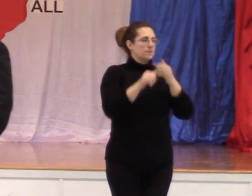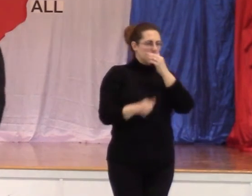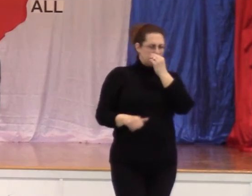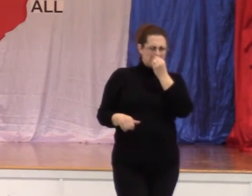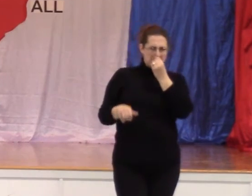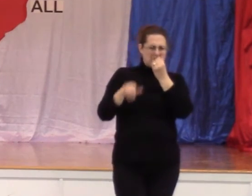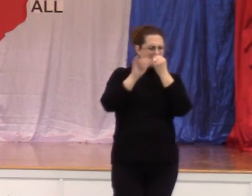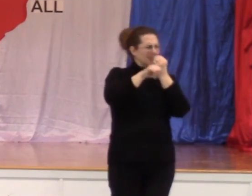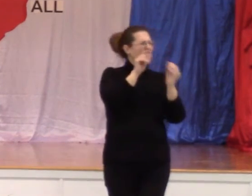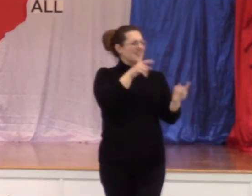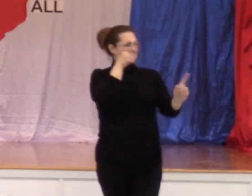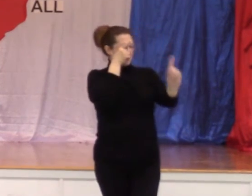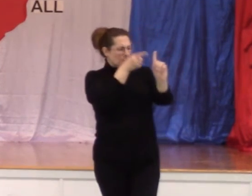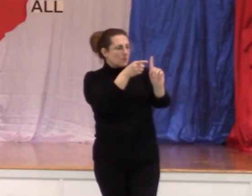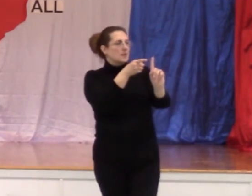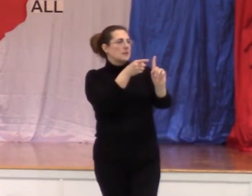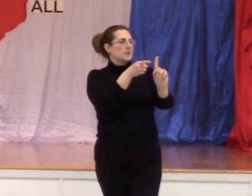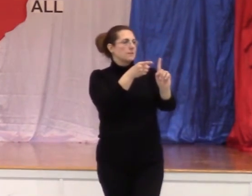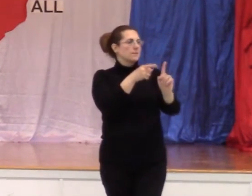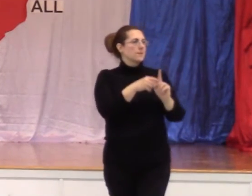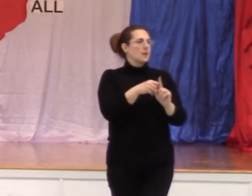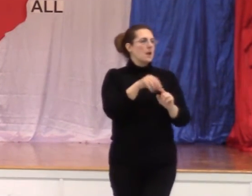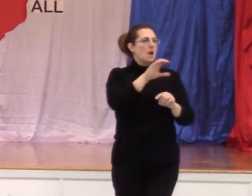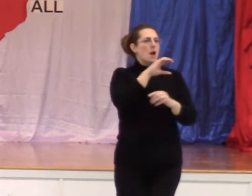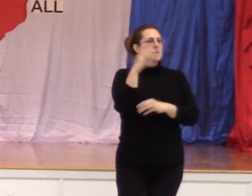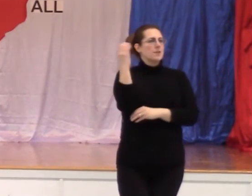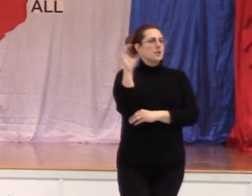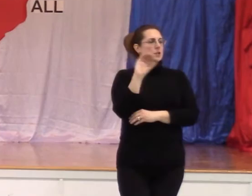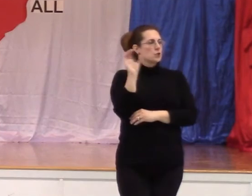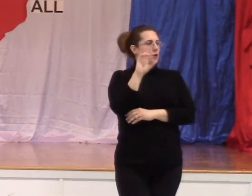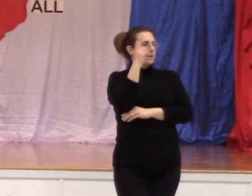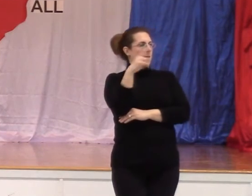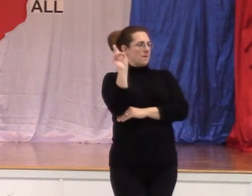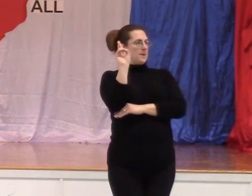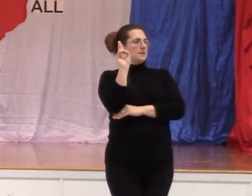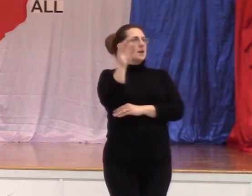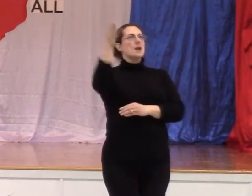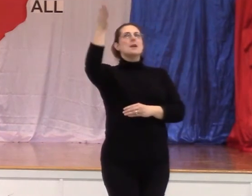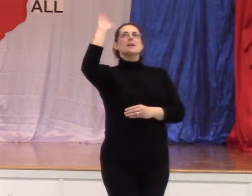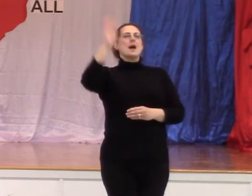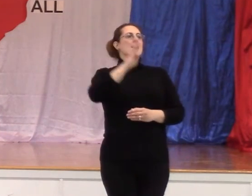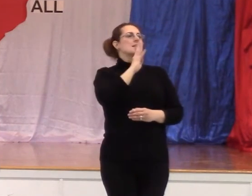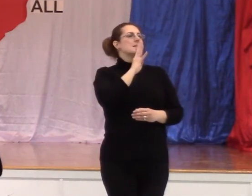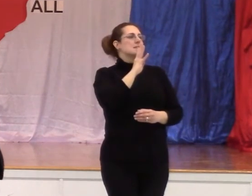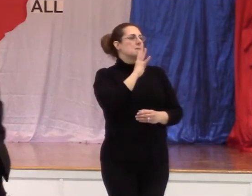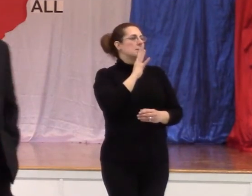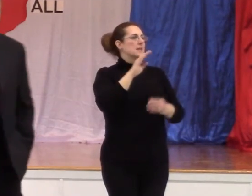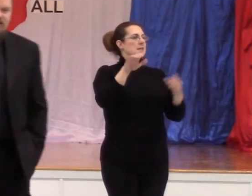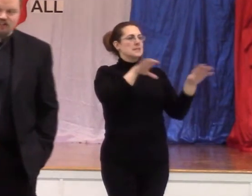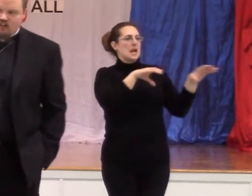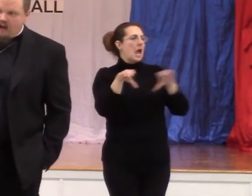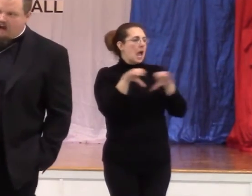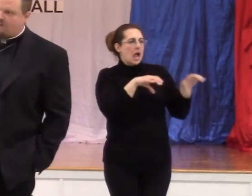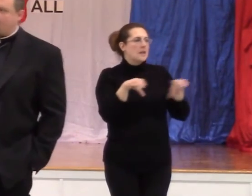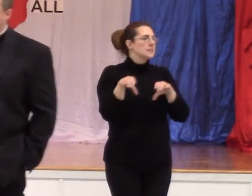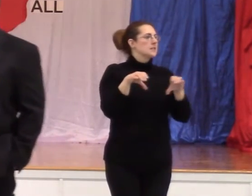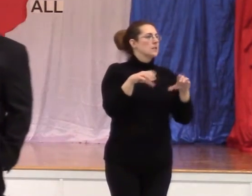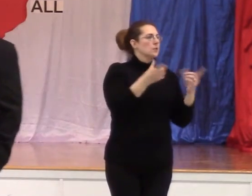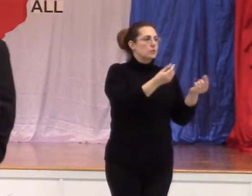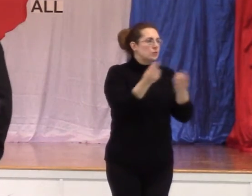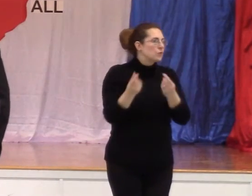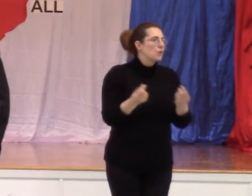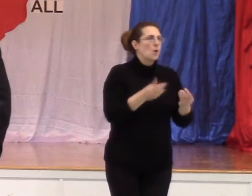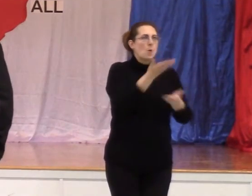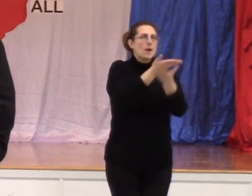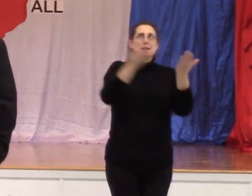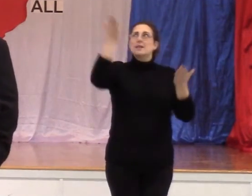This is the key of the conservative Reformation, that God speaks, acts, does everything God's going to